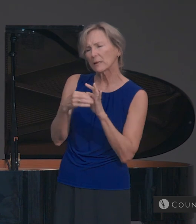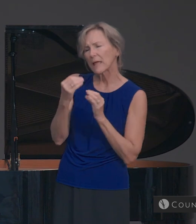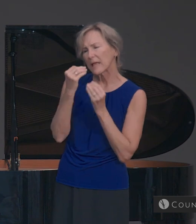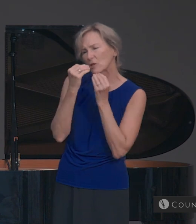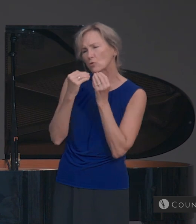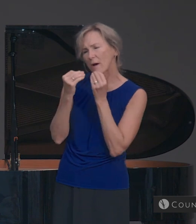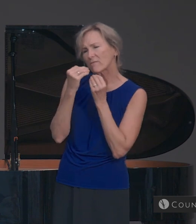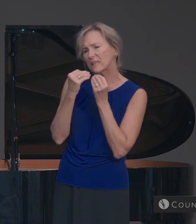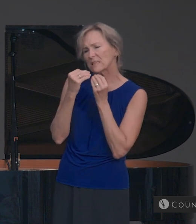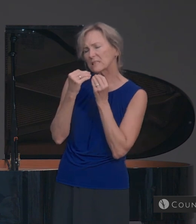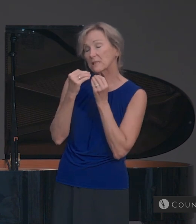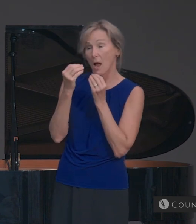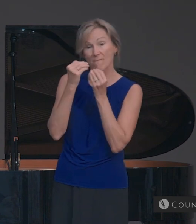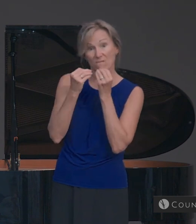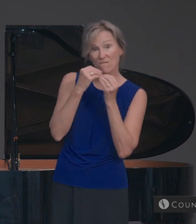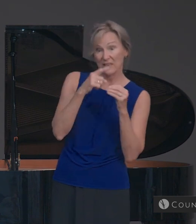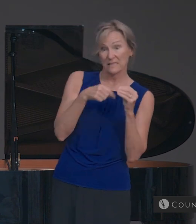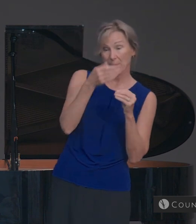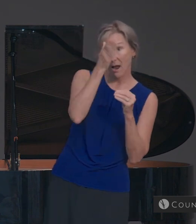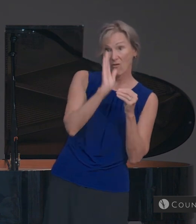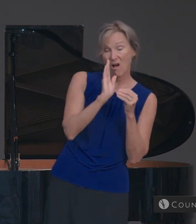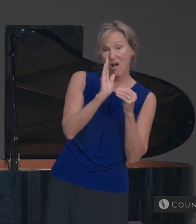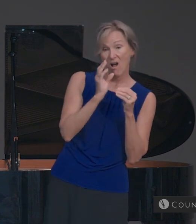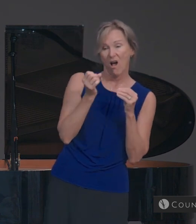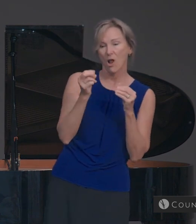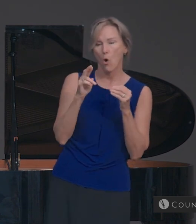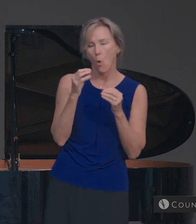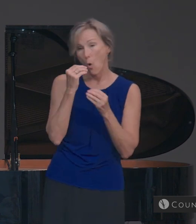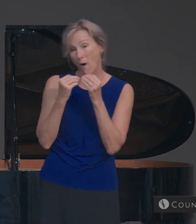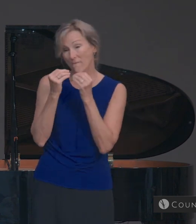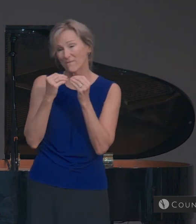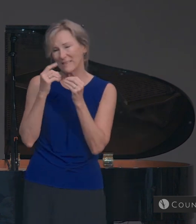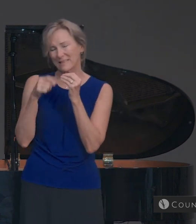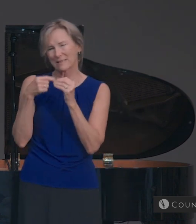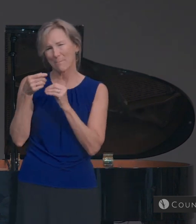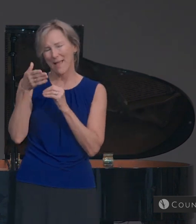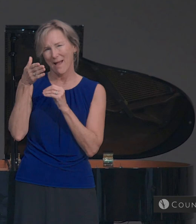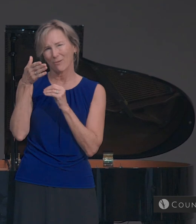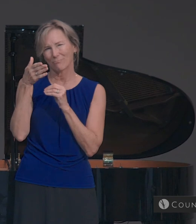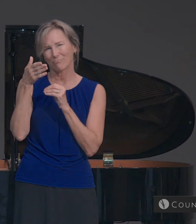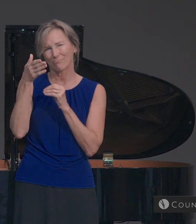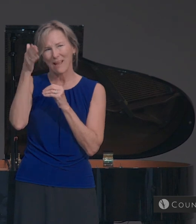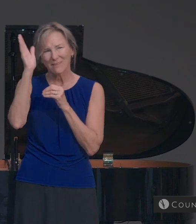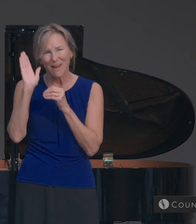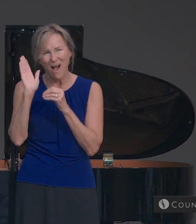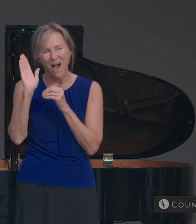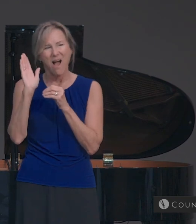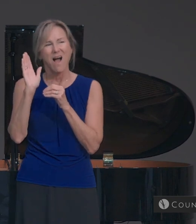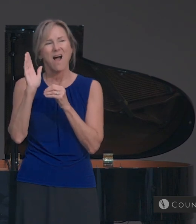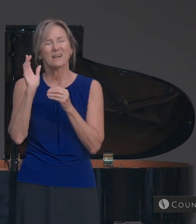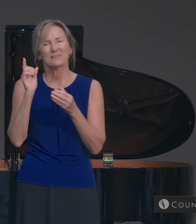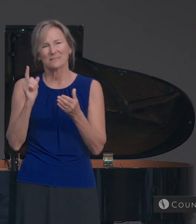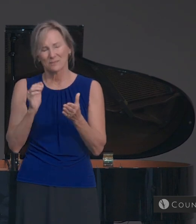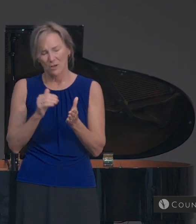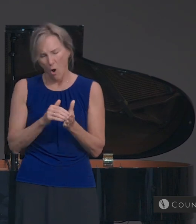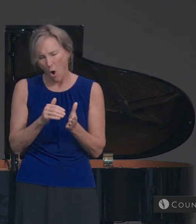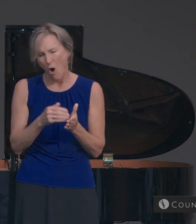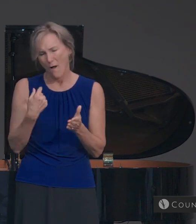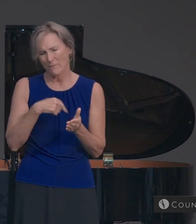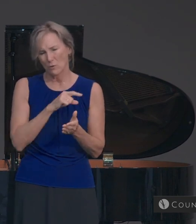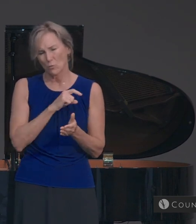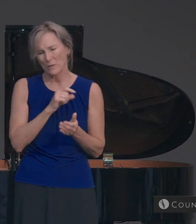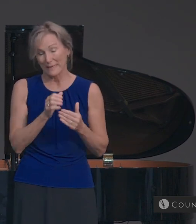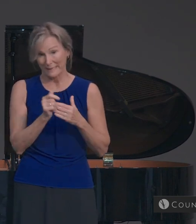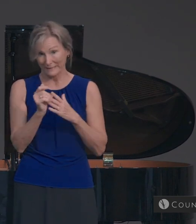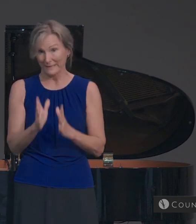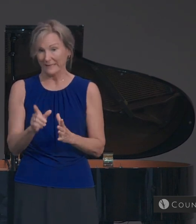Are your feasts about you? Sometimes leadership has to make hard decisions. I would call us as leaders to make those